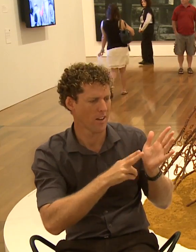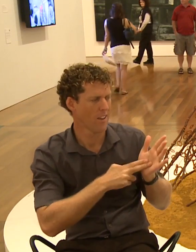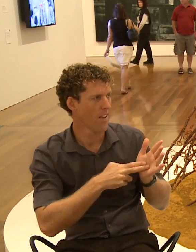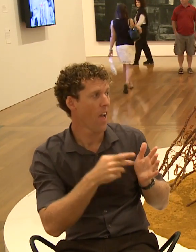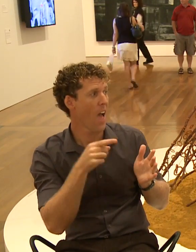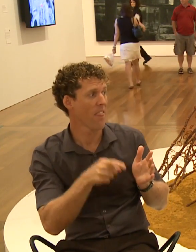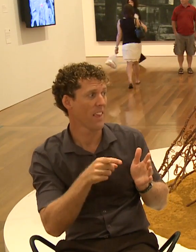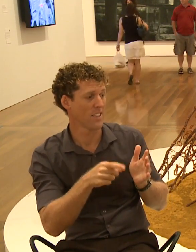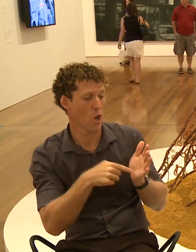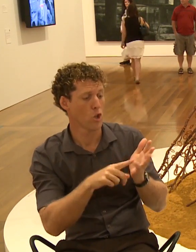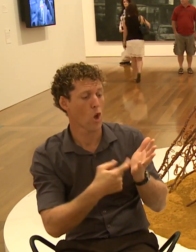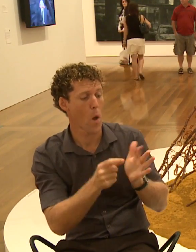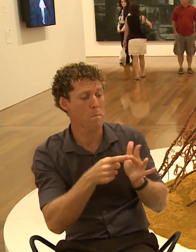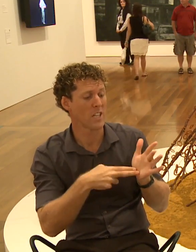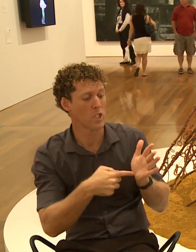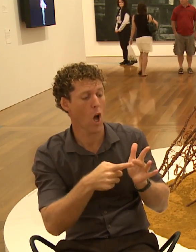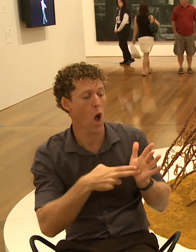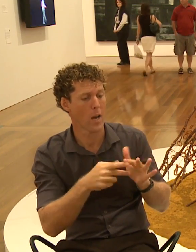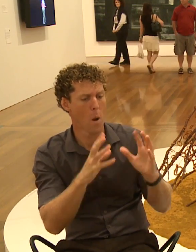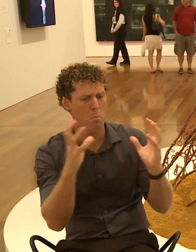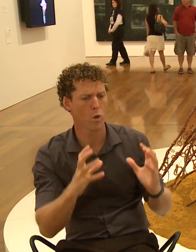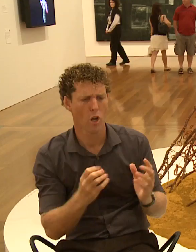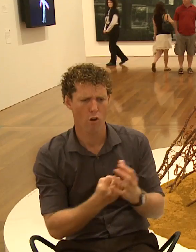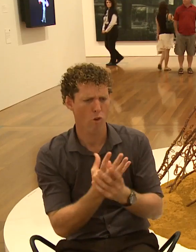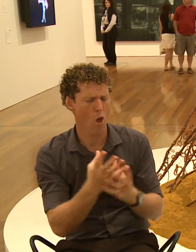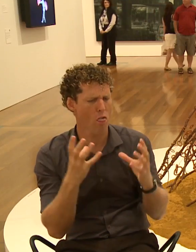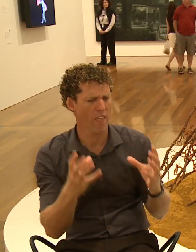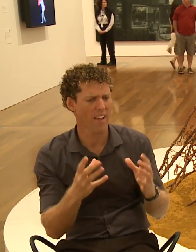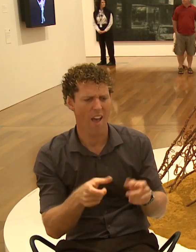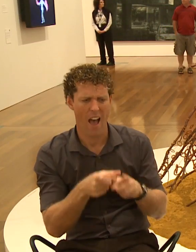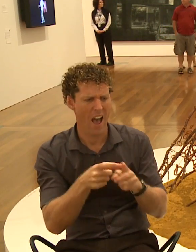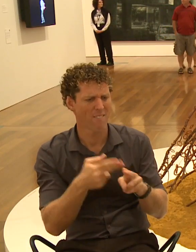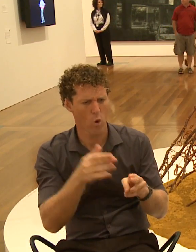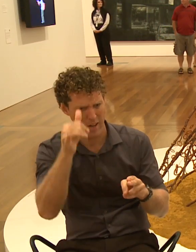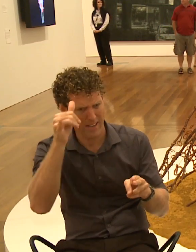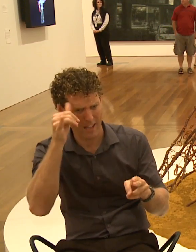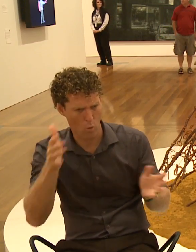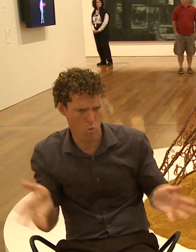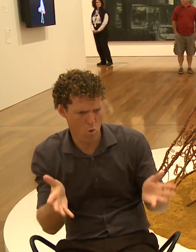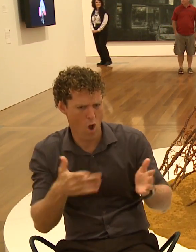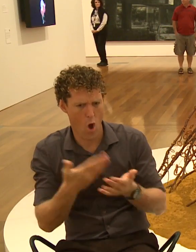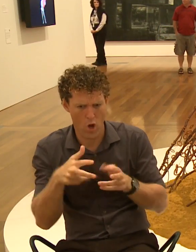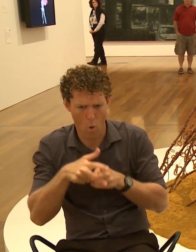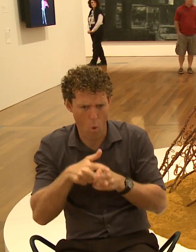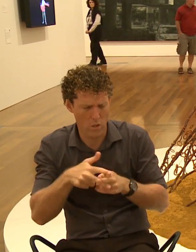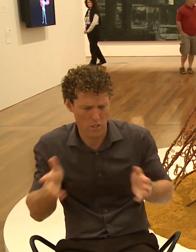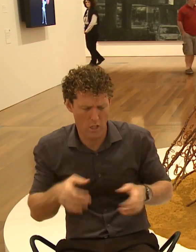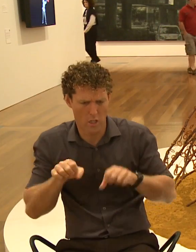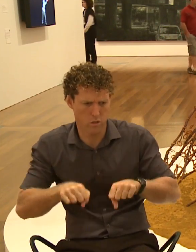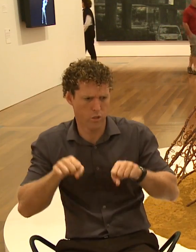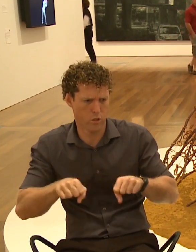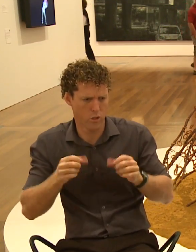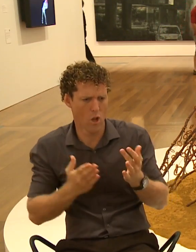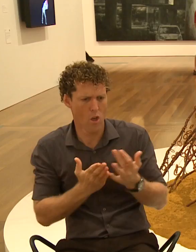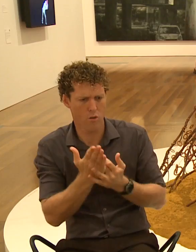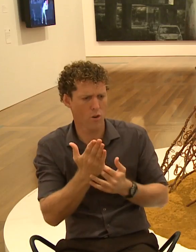very, very thickly, and they would be the hardest things to chase cattle through. You're on a horse galloping through the turpentine, they